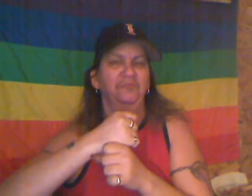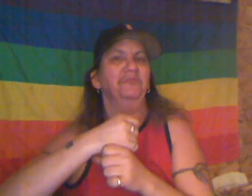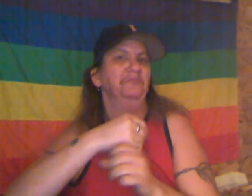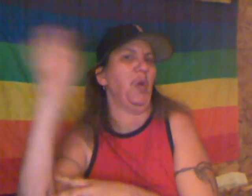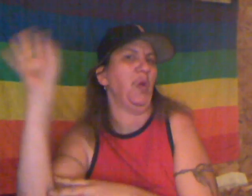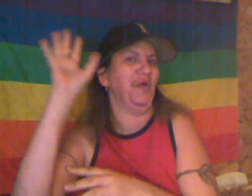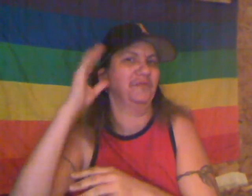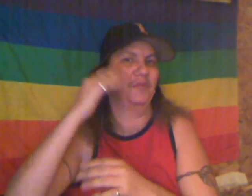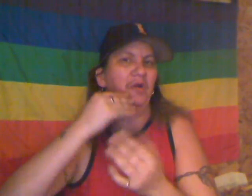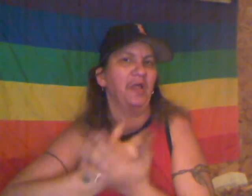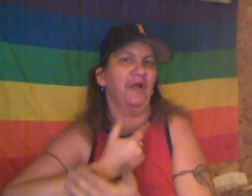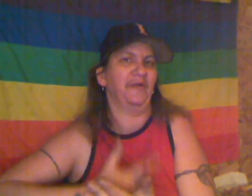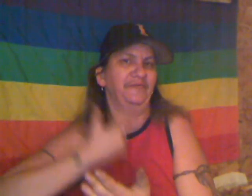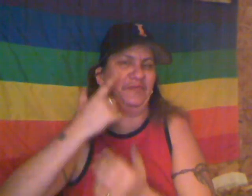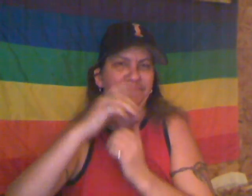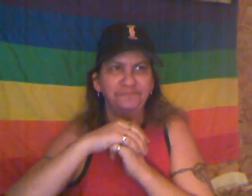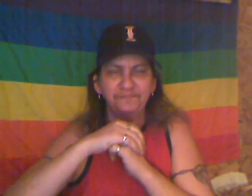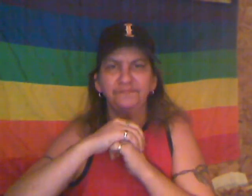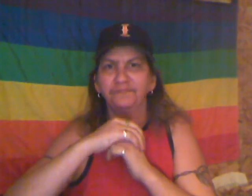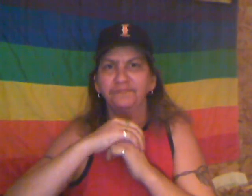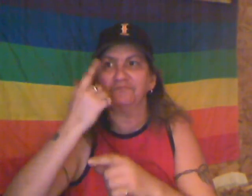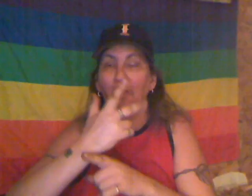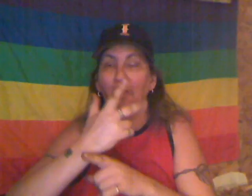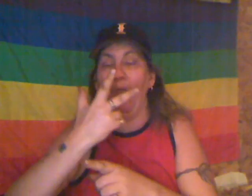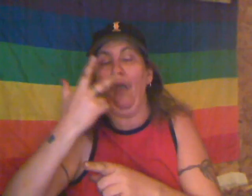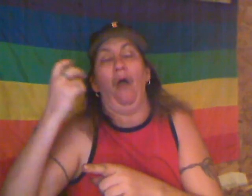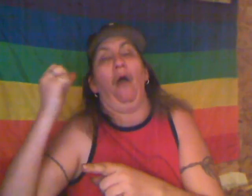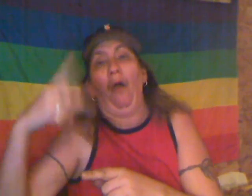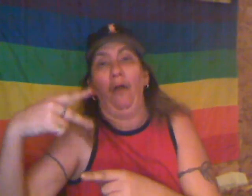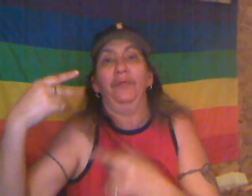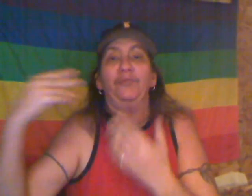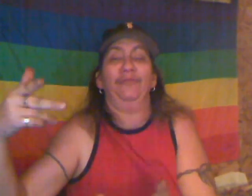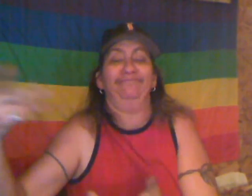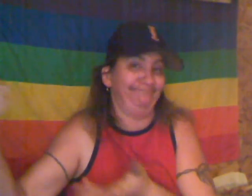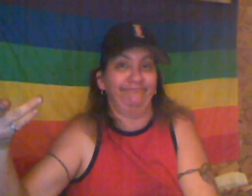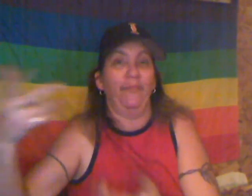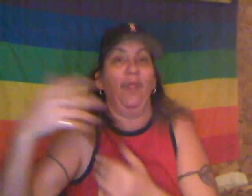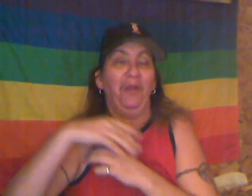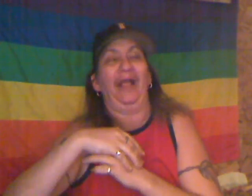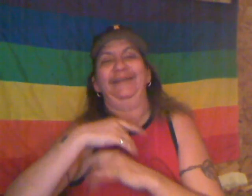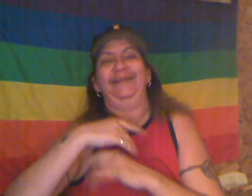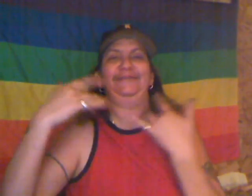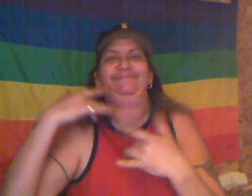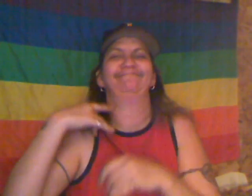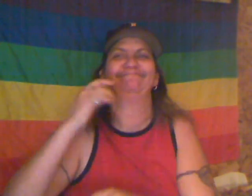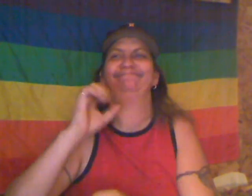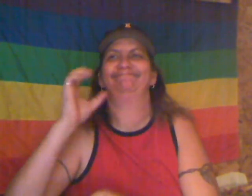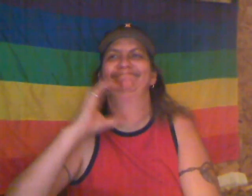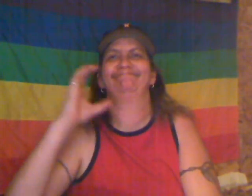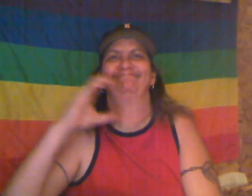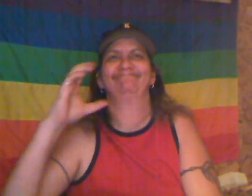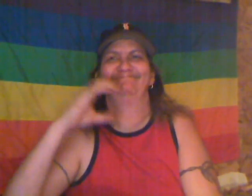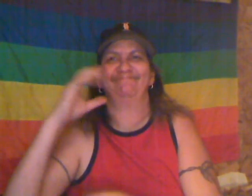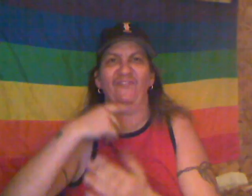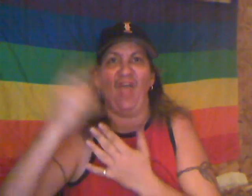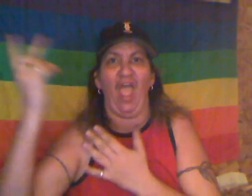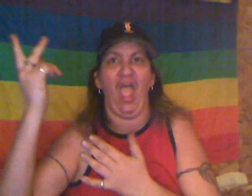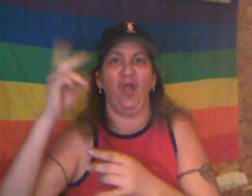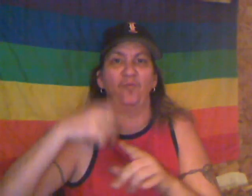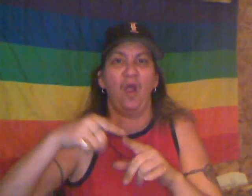this question. I mean, how does astrophysicists like yourself take this data and then turn it into a meaningful image or